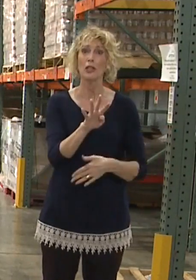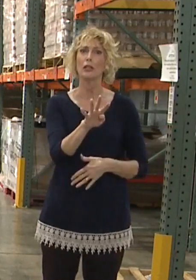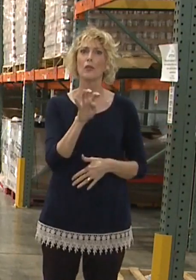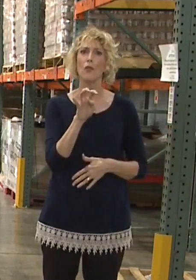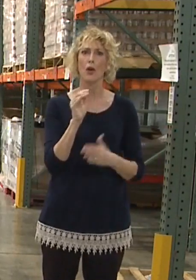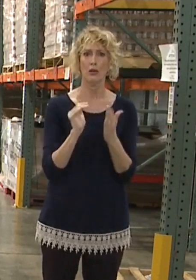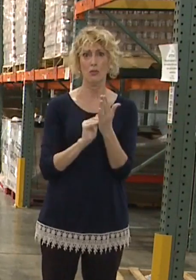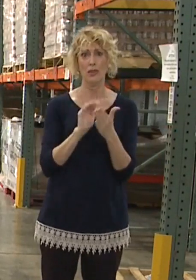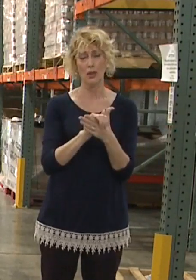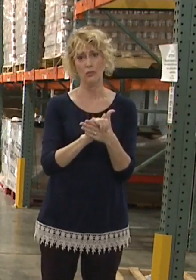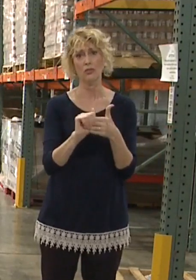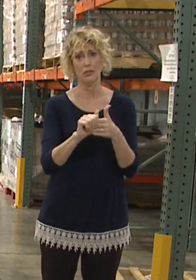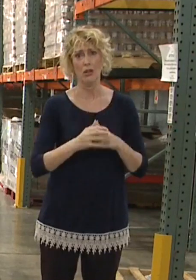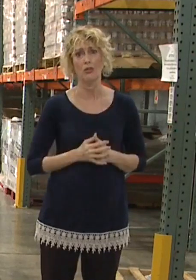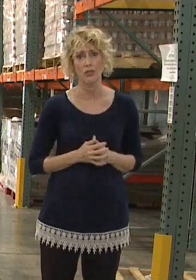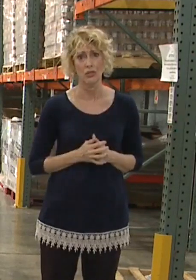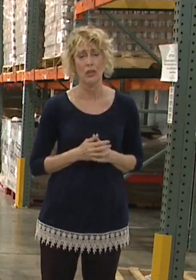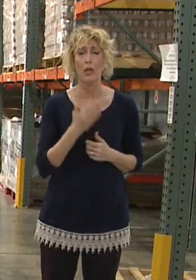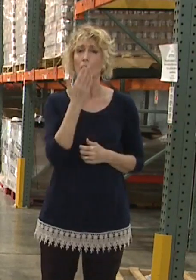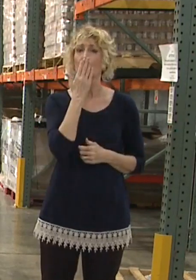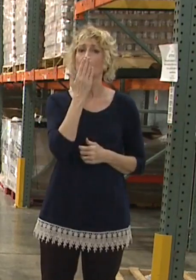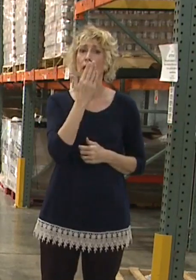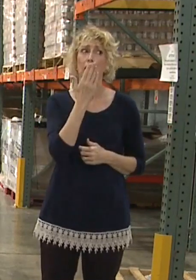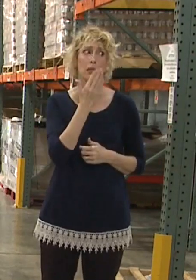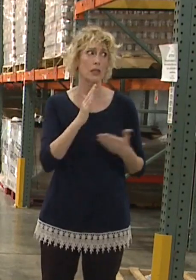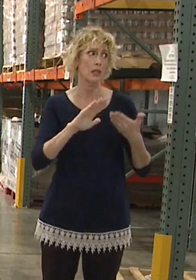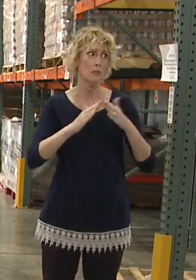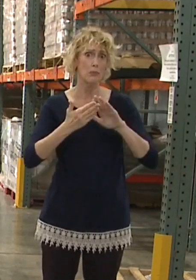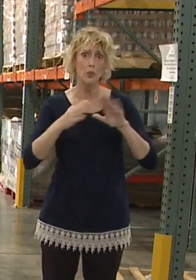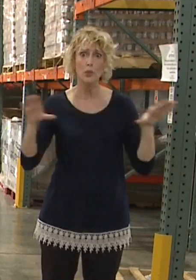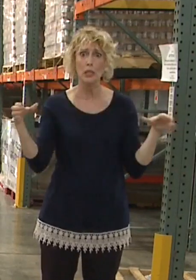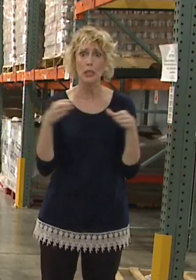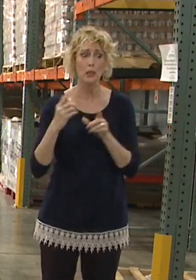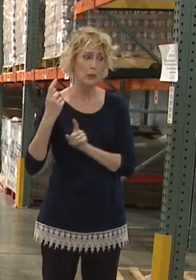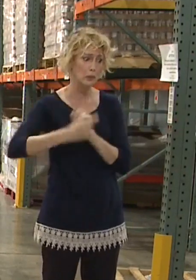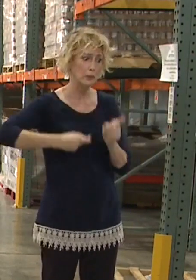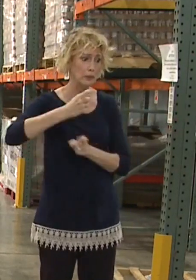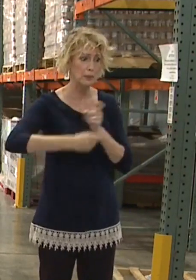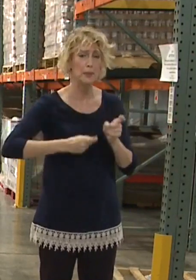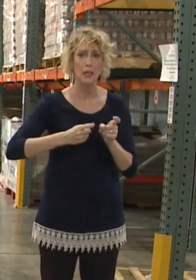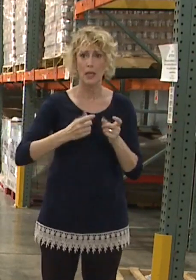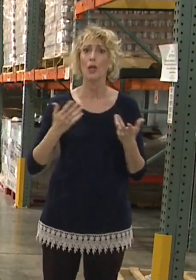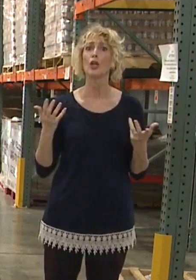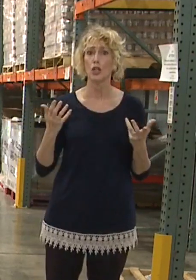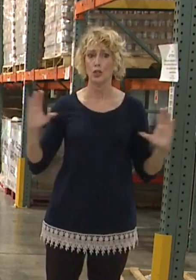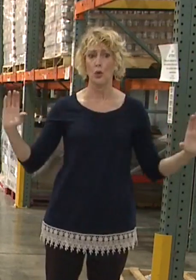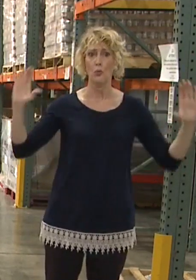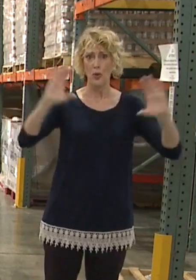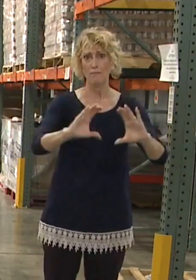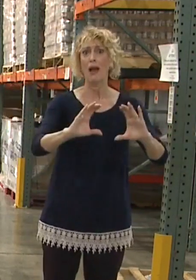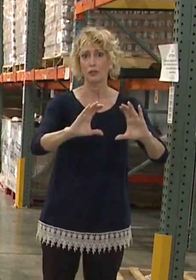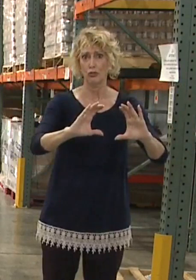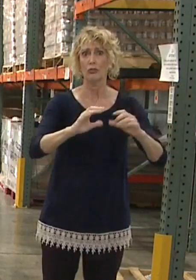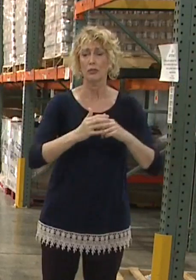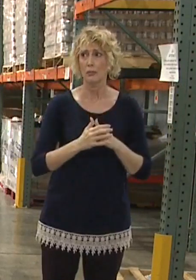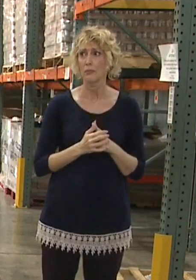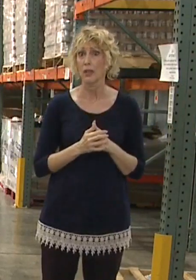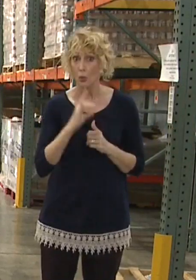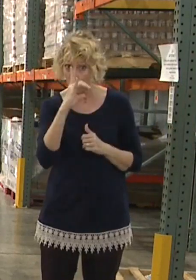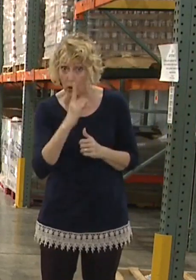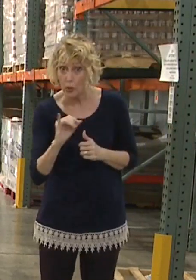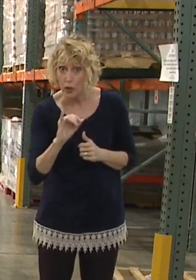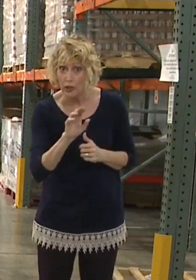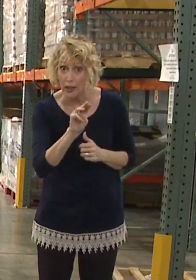$400,000. Thankfully, to the grace of our community and our very giving community, we've been able to match supply and demand. What May will look like, we don't